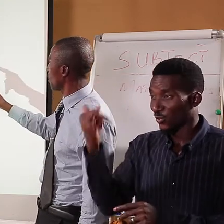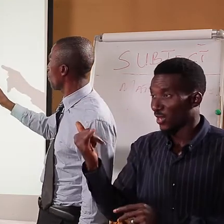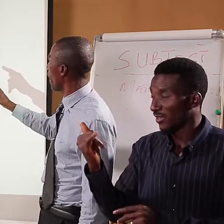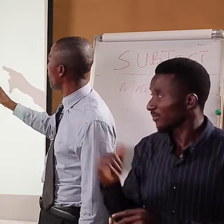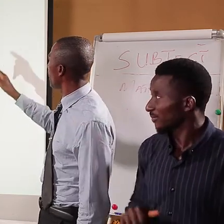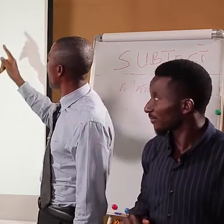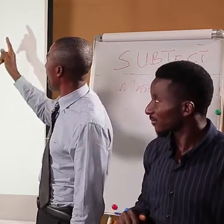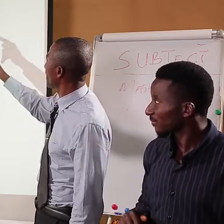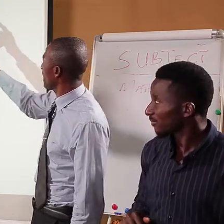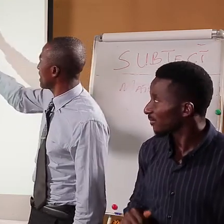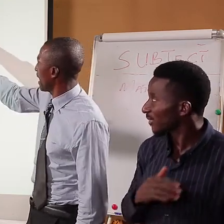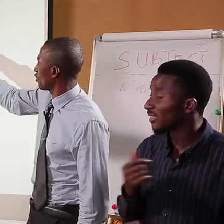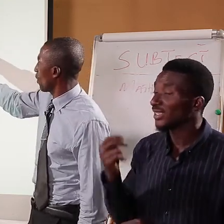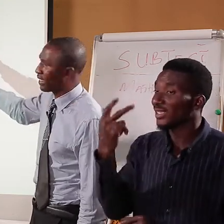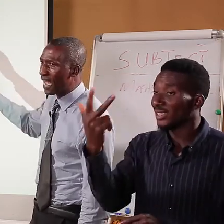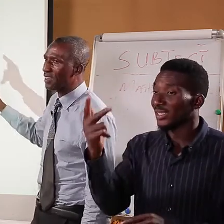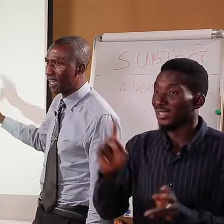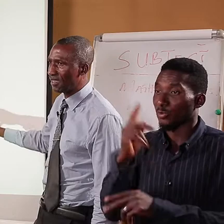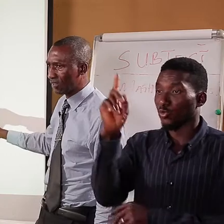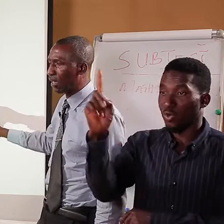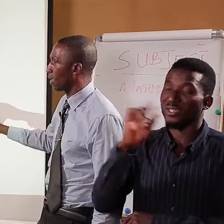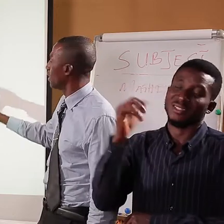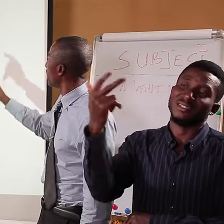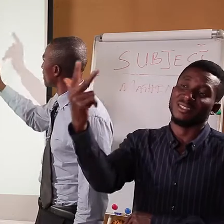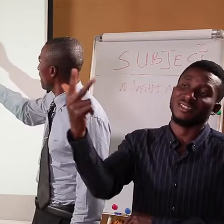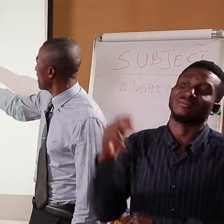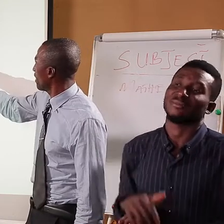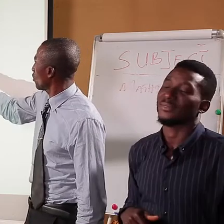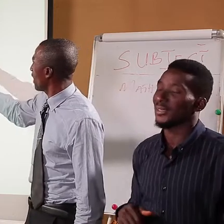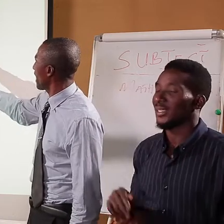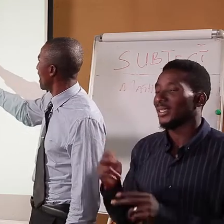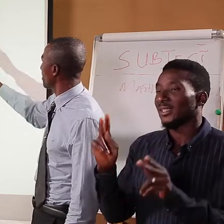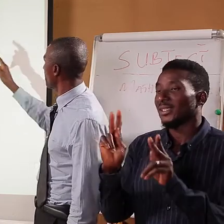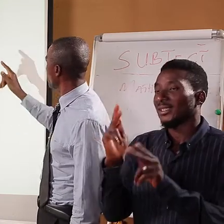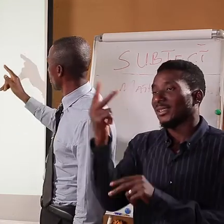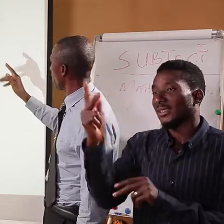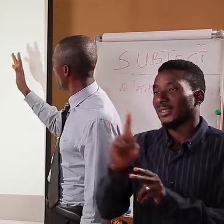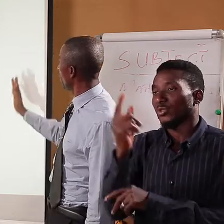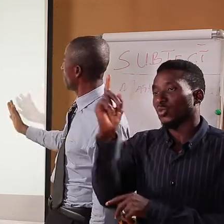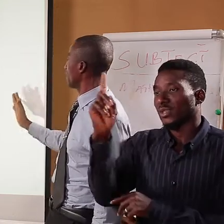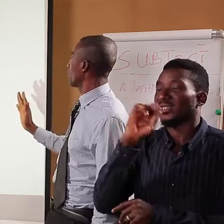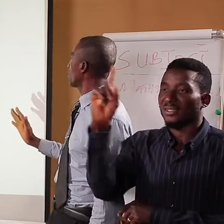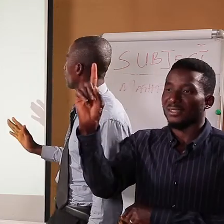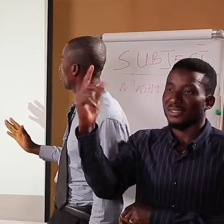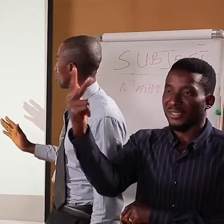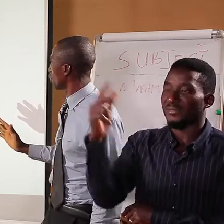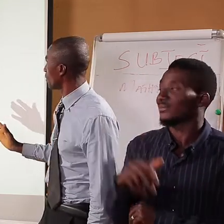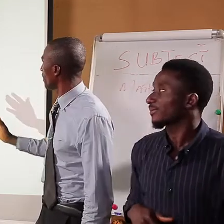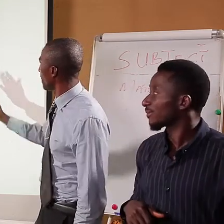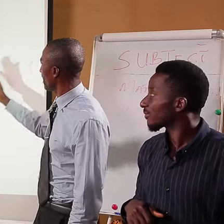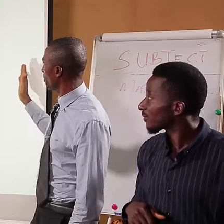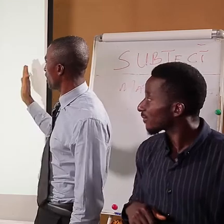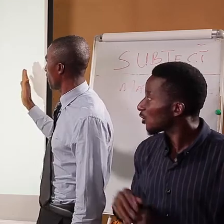is 15y. And 3 times 1, the answer is 3. 3 times 1, the answer is 3. Let's move to equation